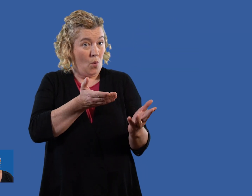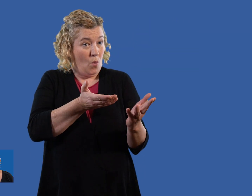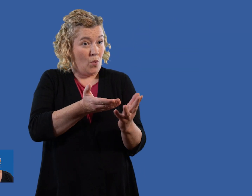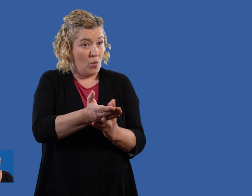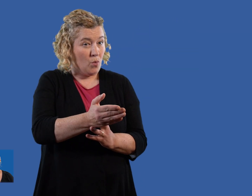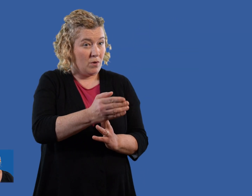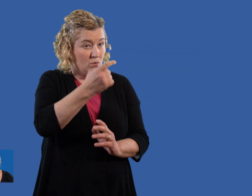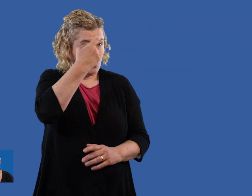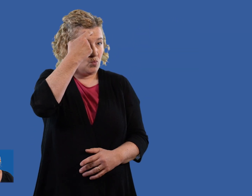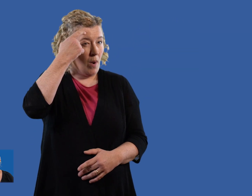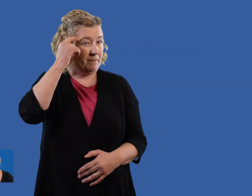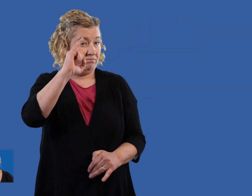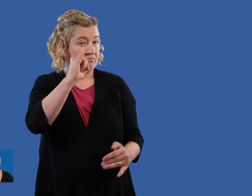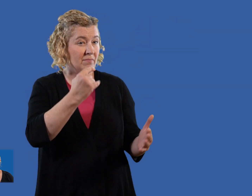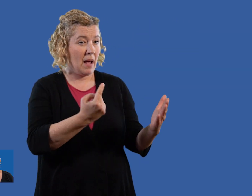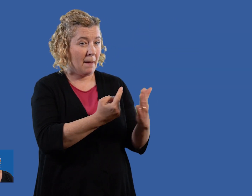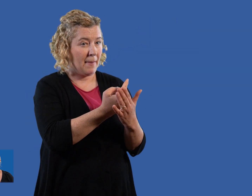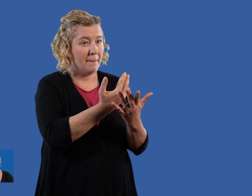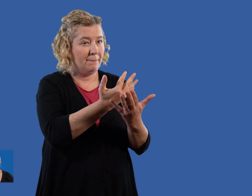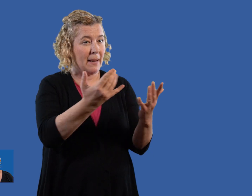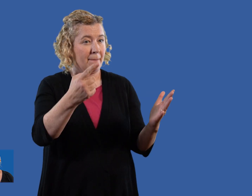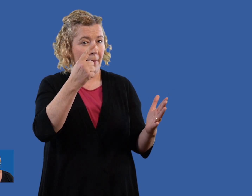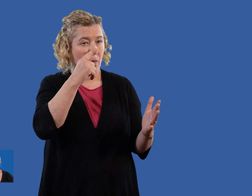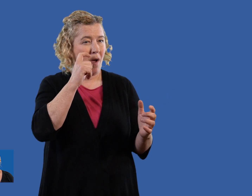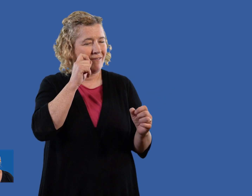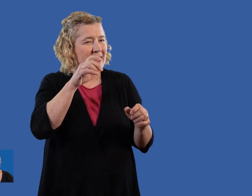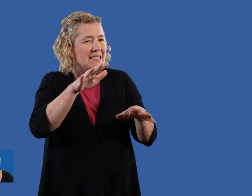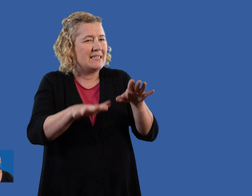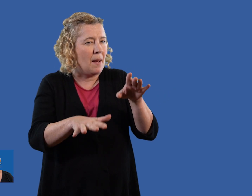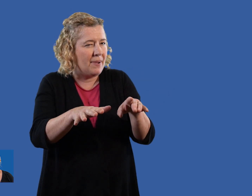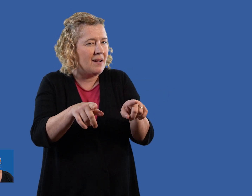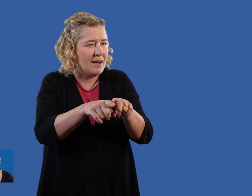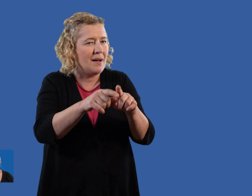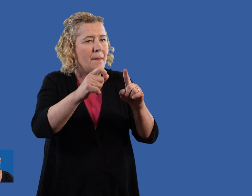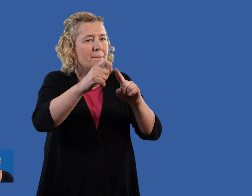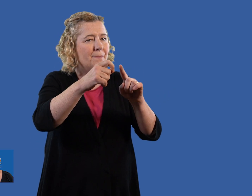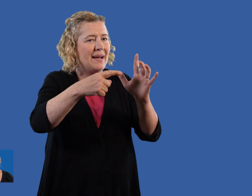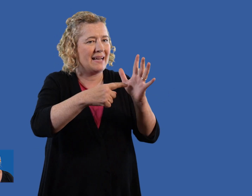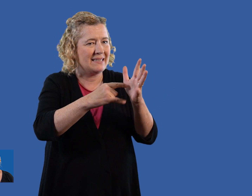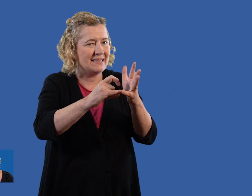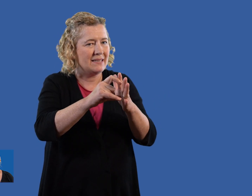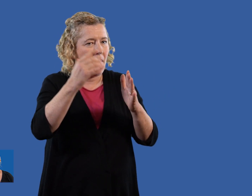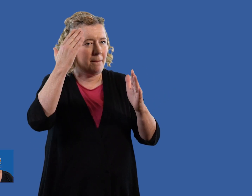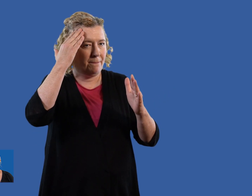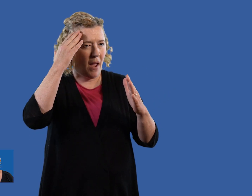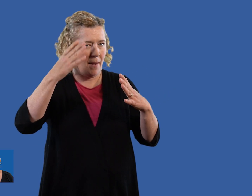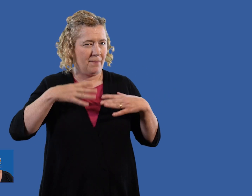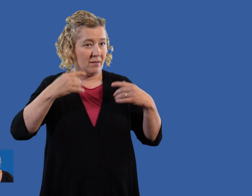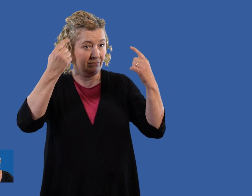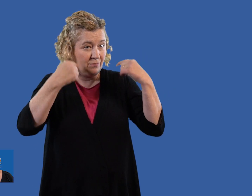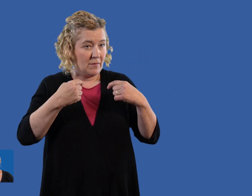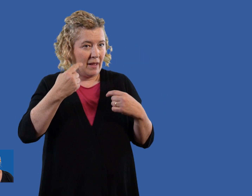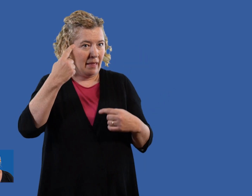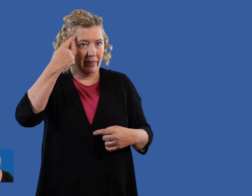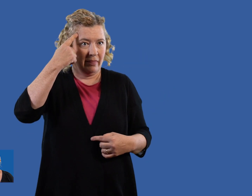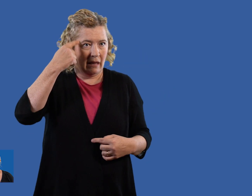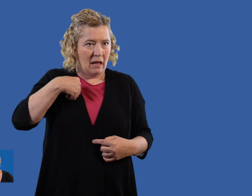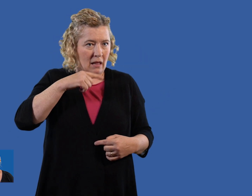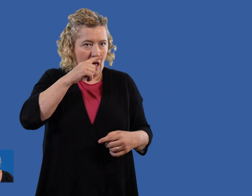After surviving a traumatic event, many people will have PTSD, and these symptoms are where they are unable to stop thinking about what's